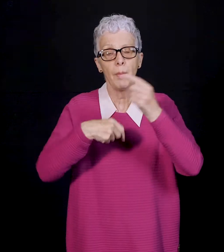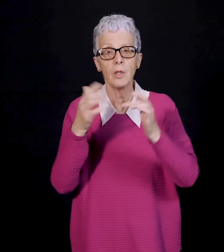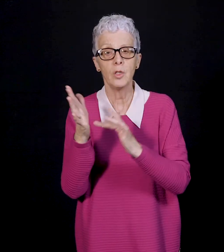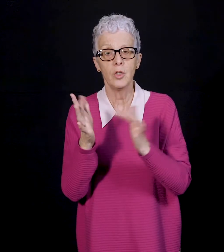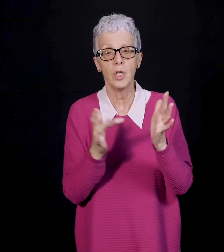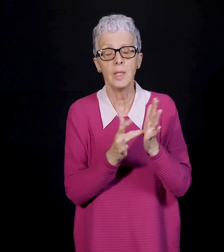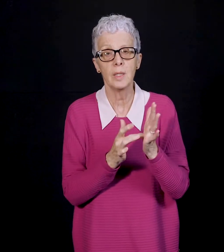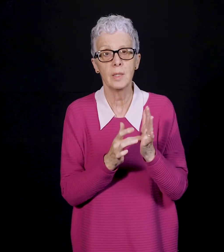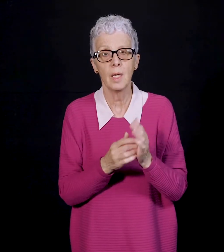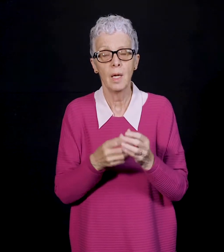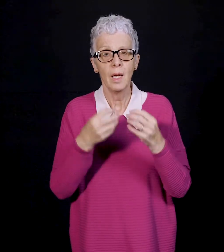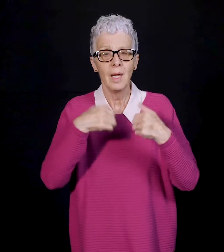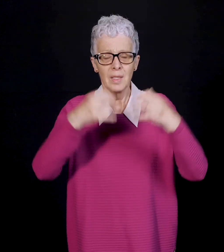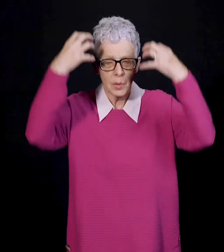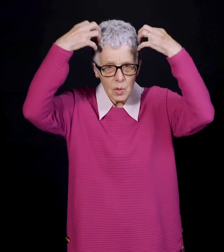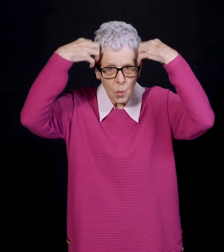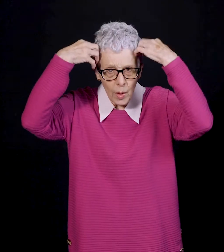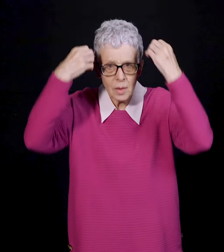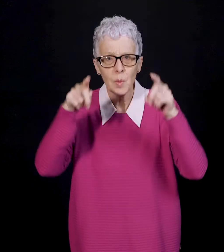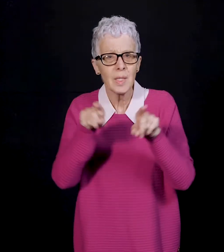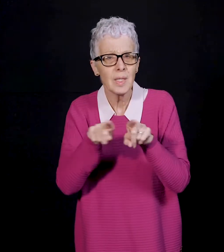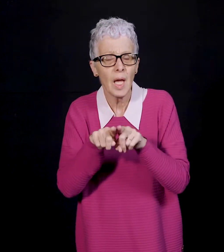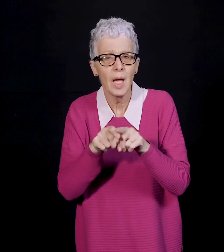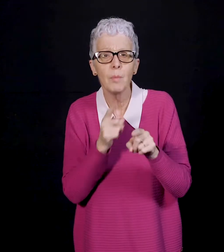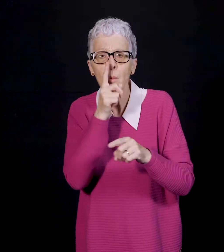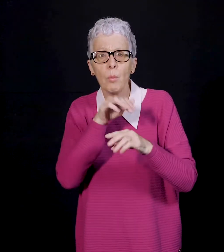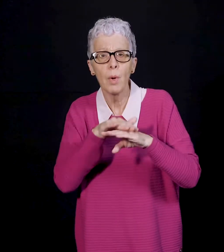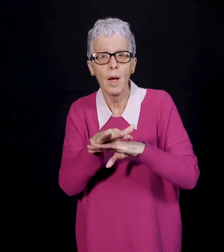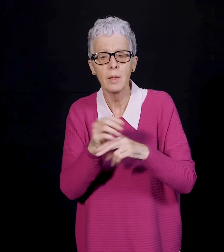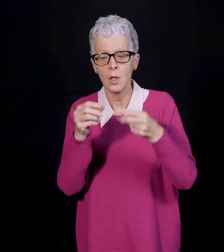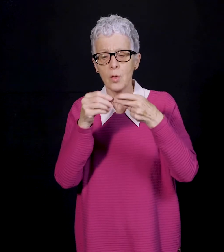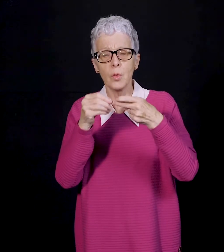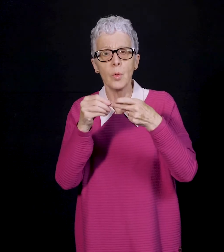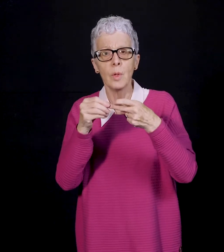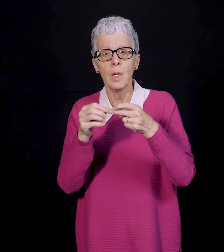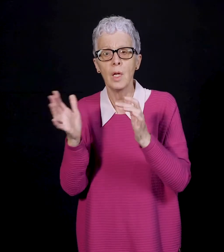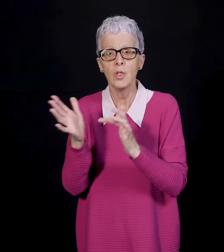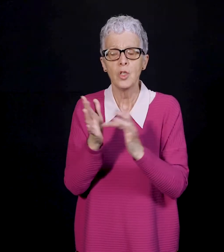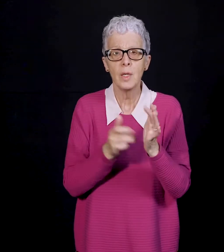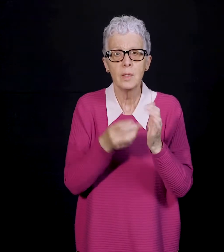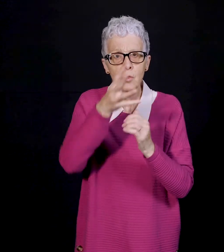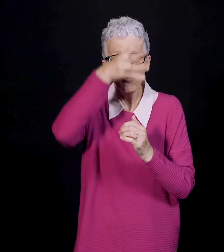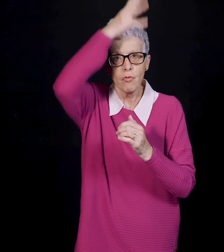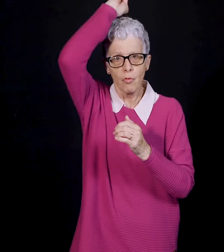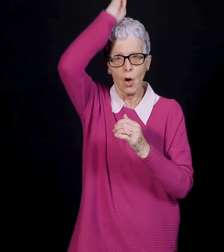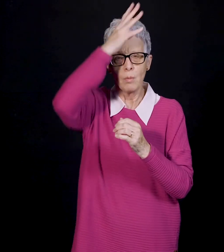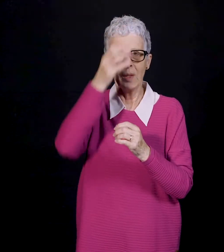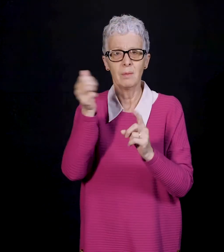sweat became blood at Gethsemane. The second time, when Jesus, the Romans struck him in the